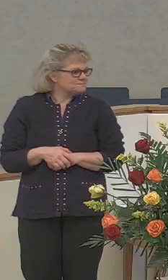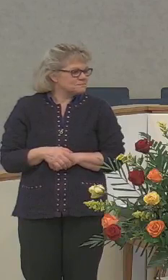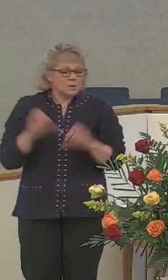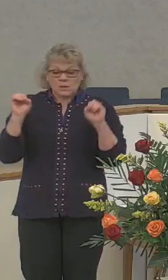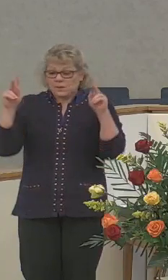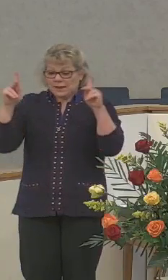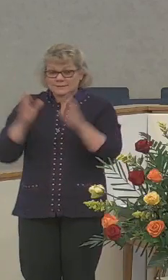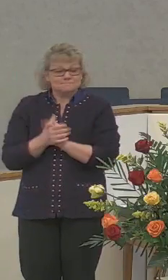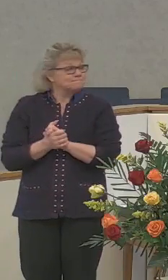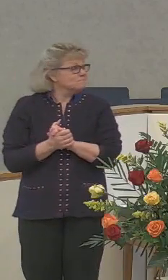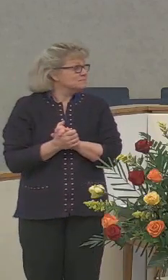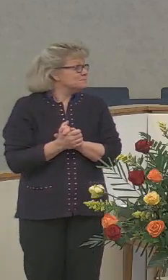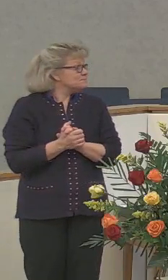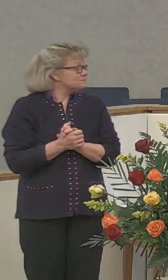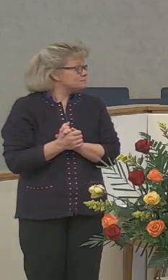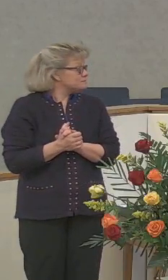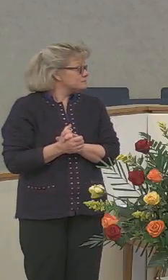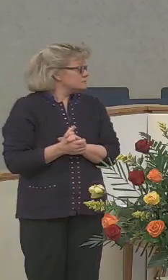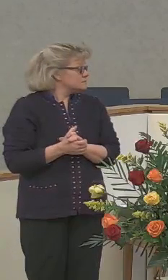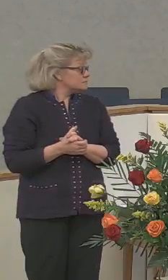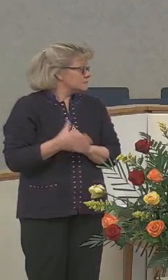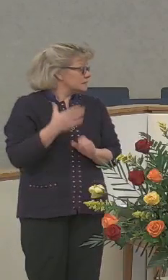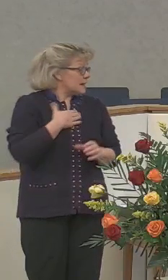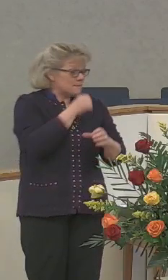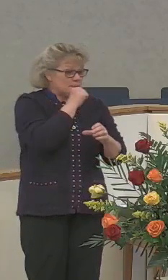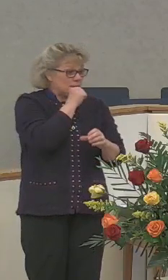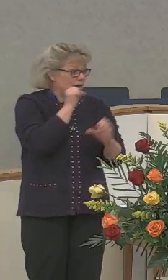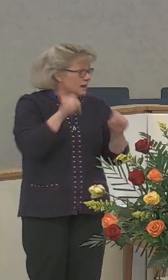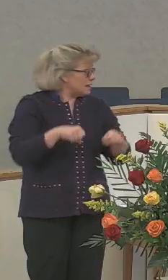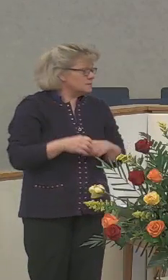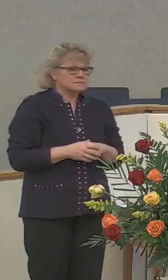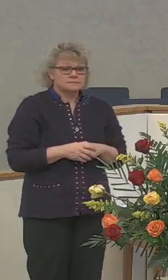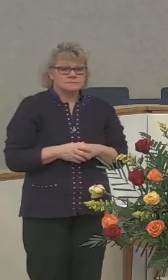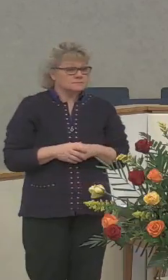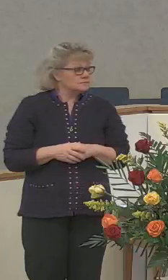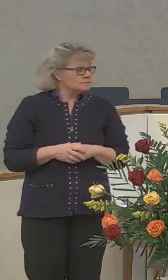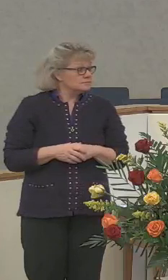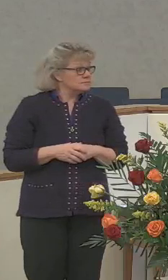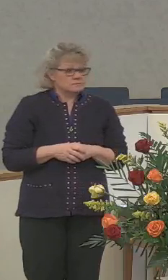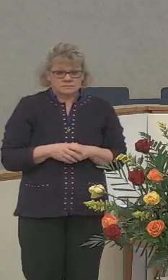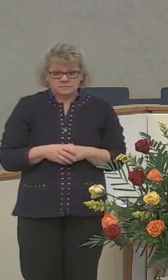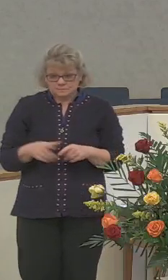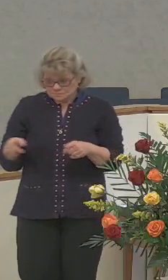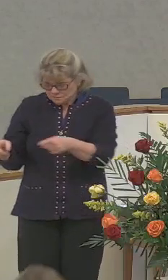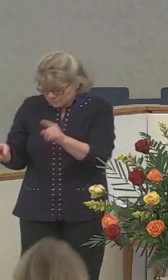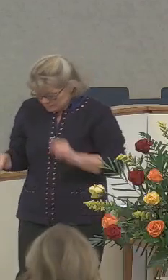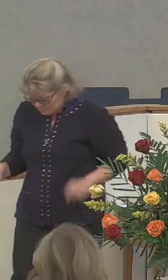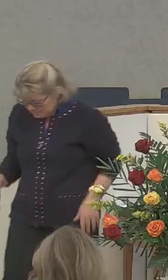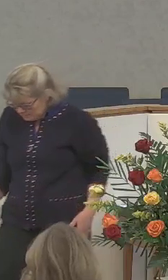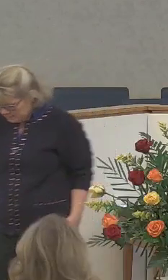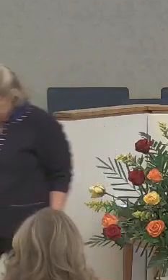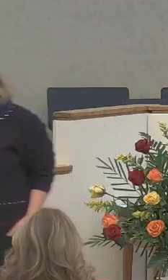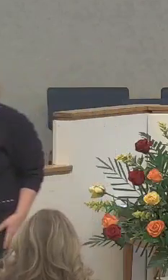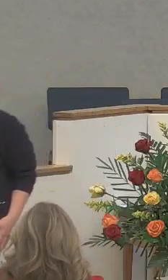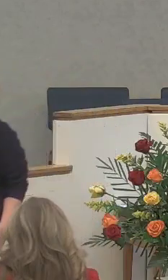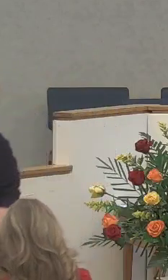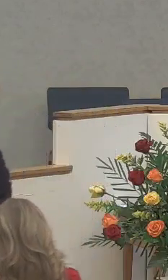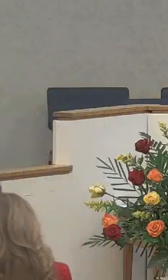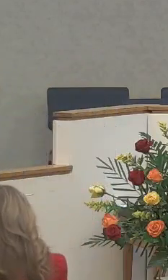Okay. Is this mic on?